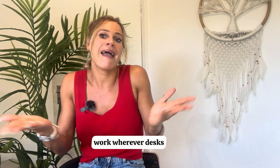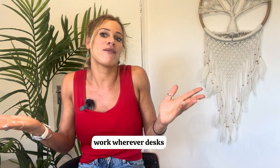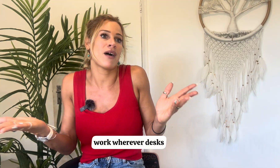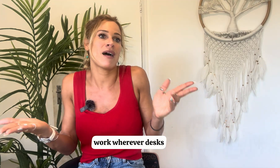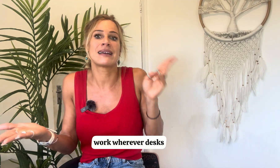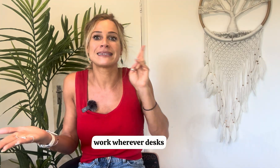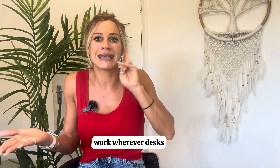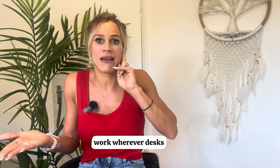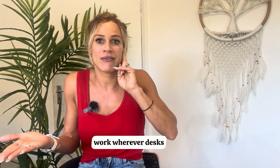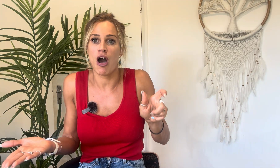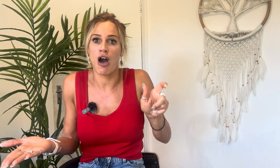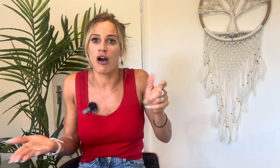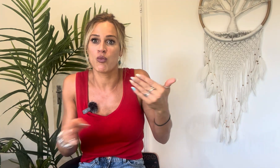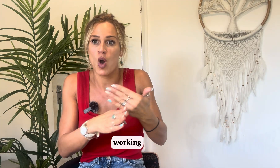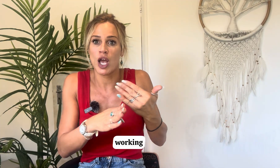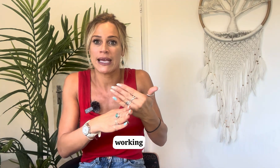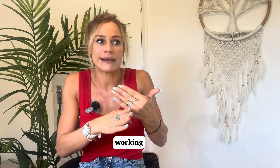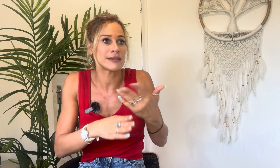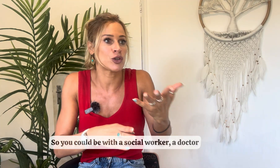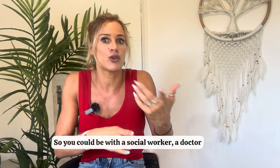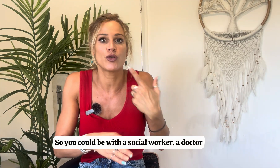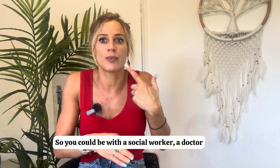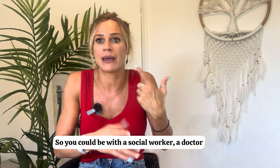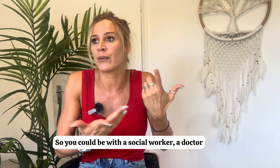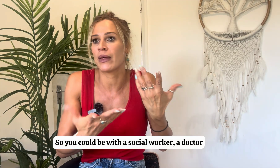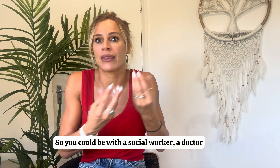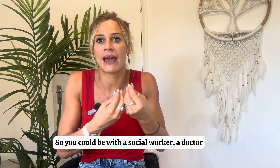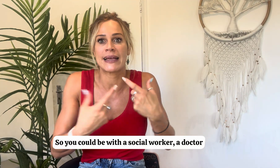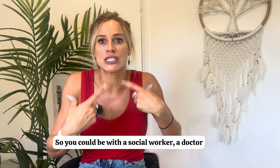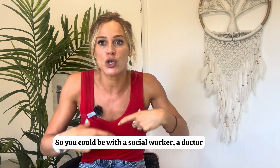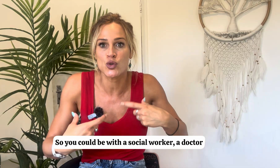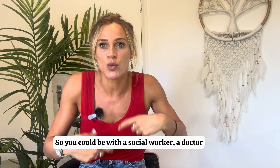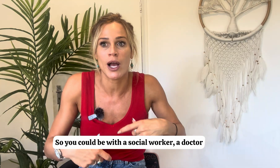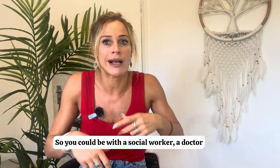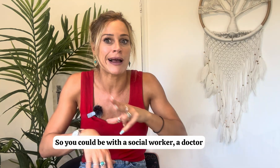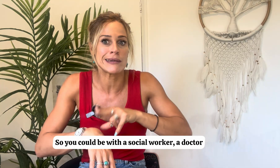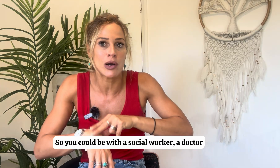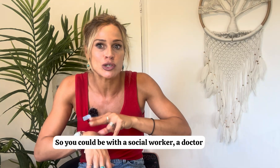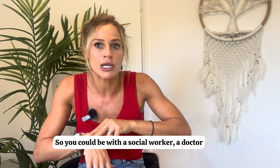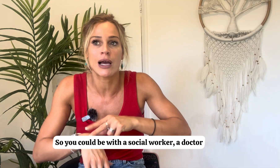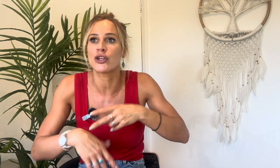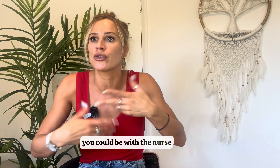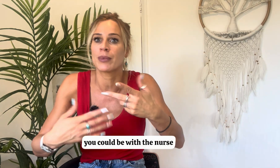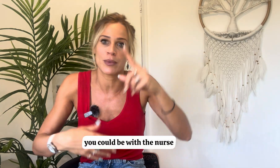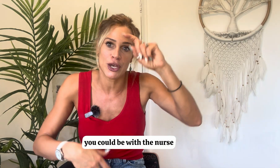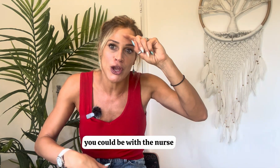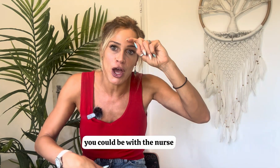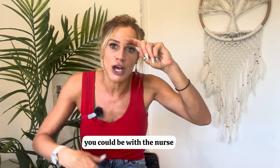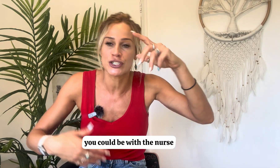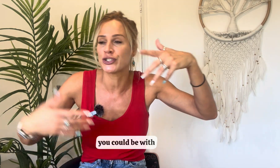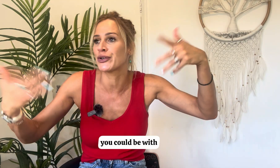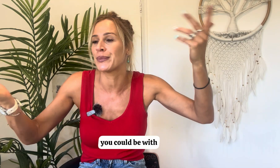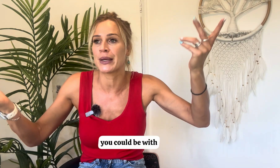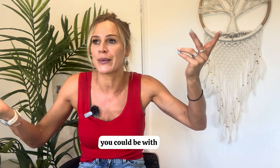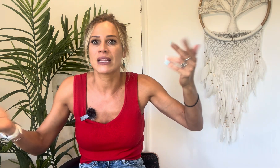wherever deaf are working. So you could be with a social worker, a doctor, you could be with a nurse, you could be with,